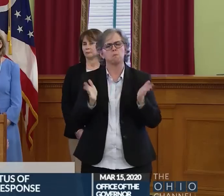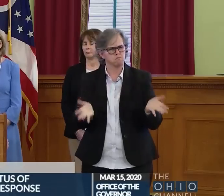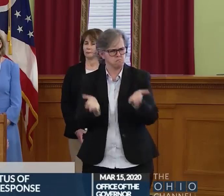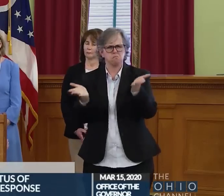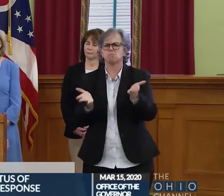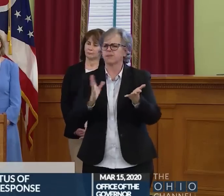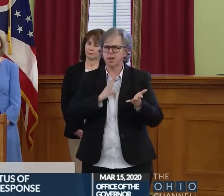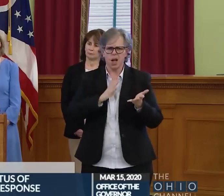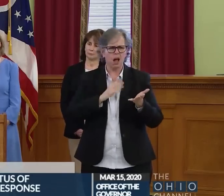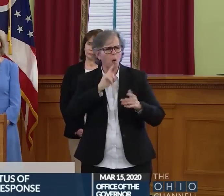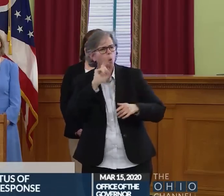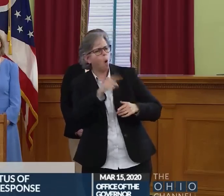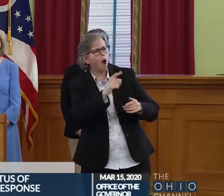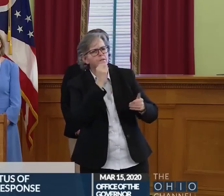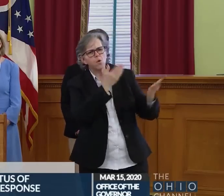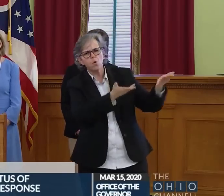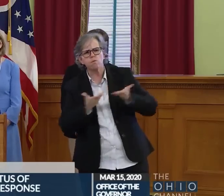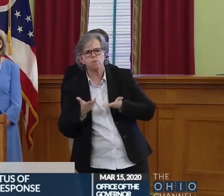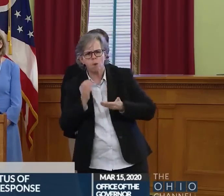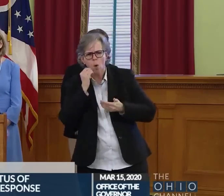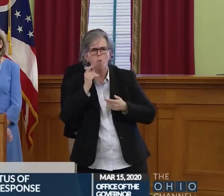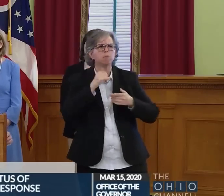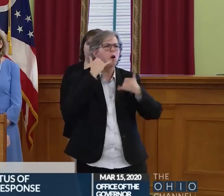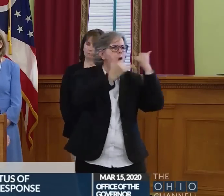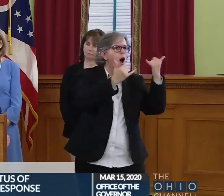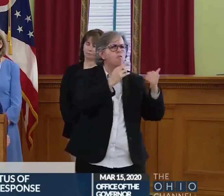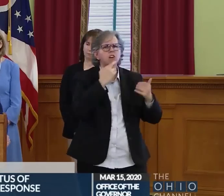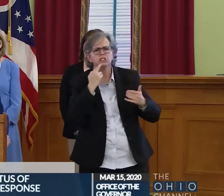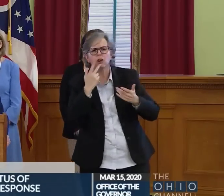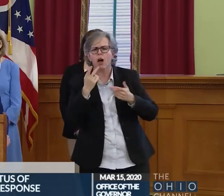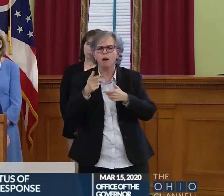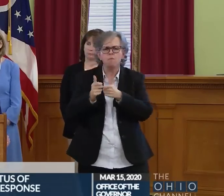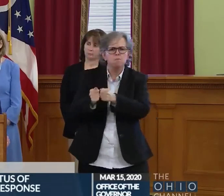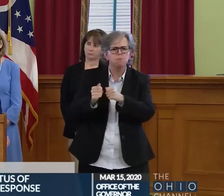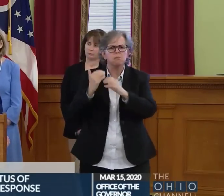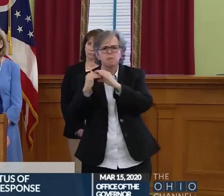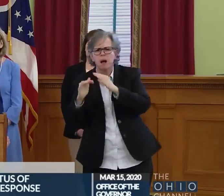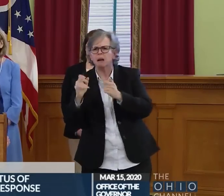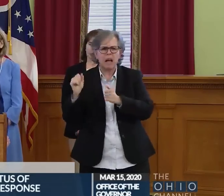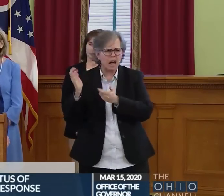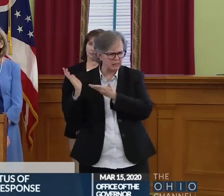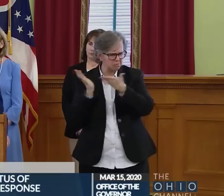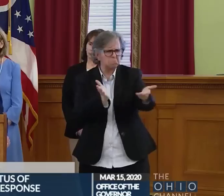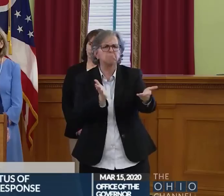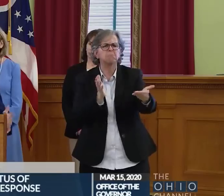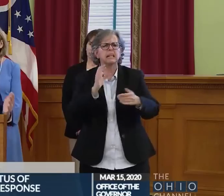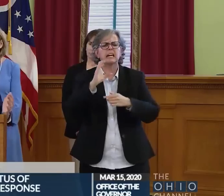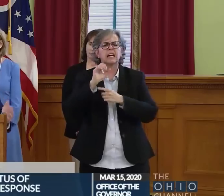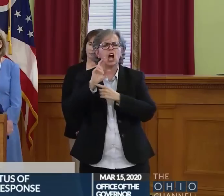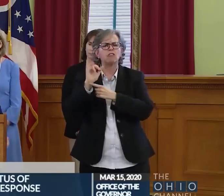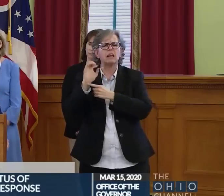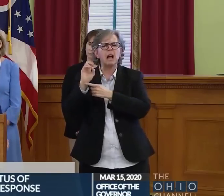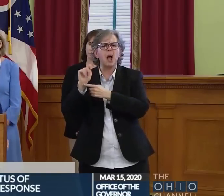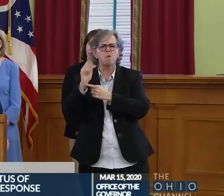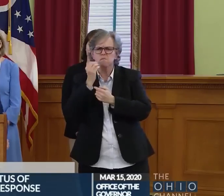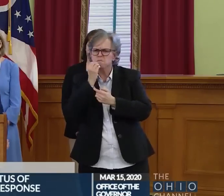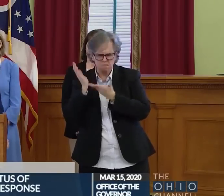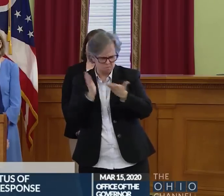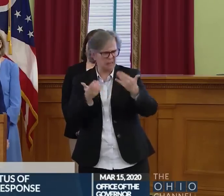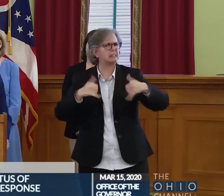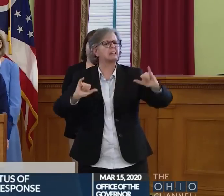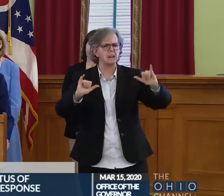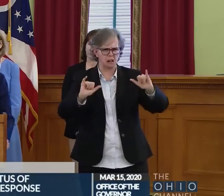We have some great restaurants. We have some that deliver food, maybe more that will be delivering food